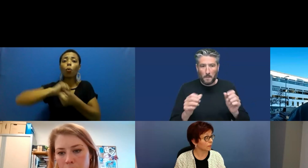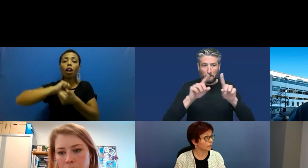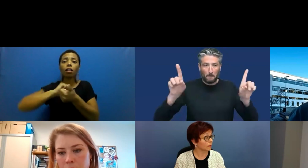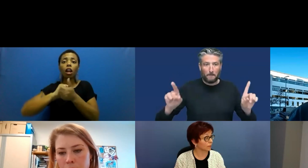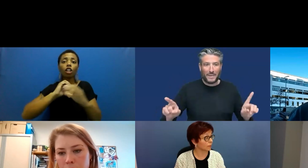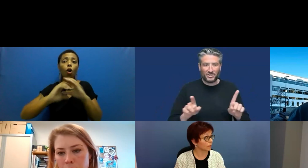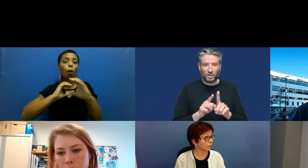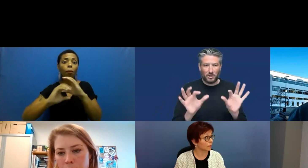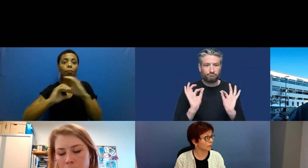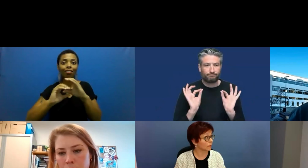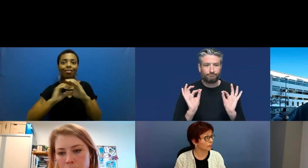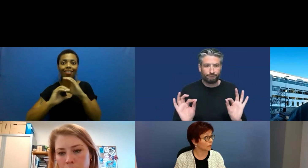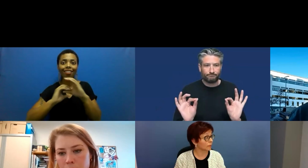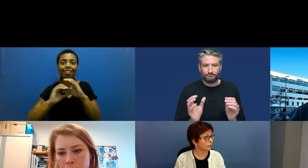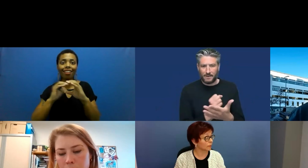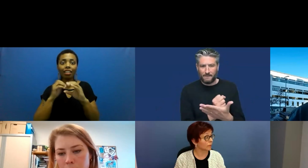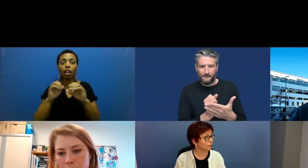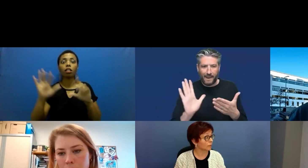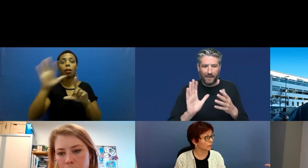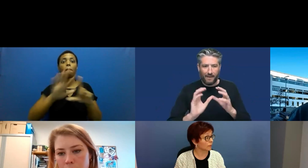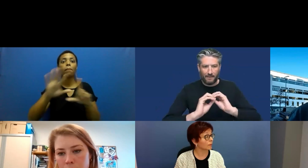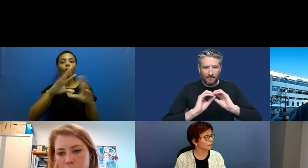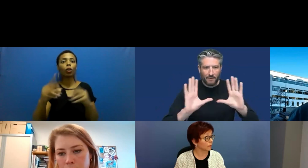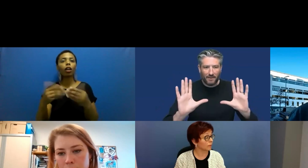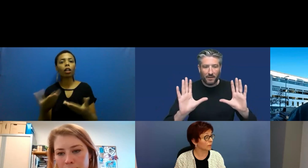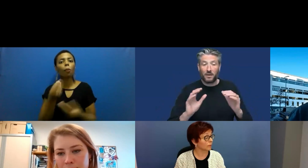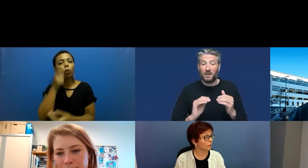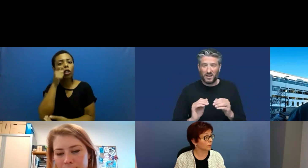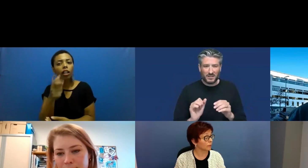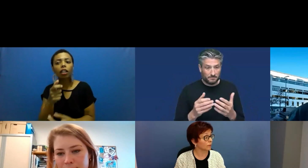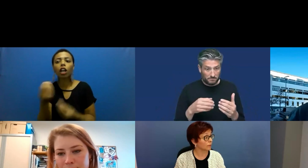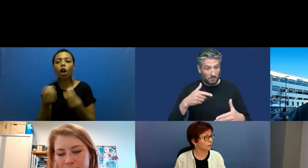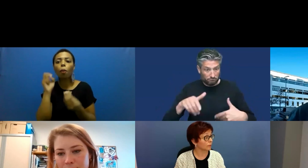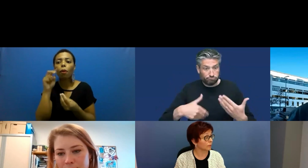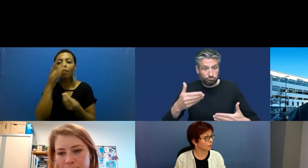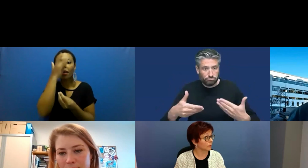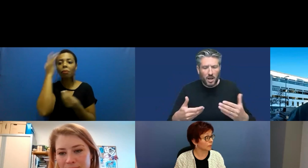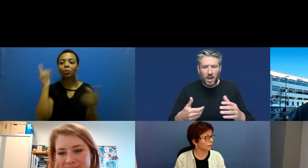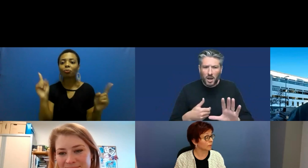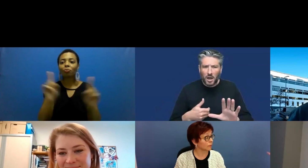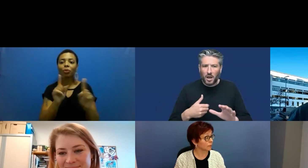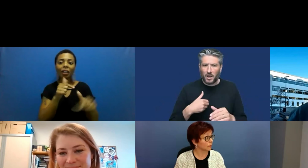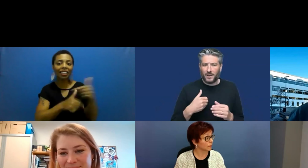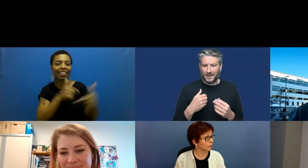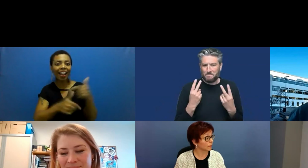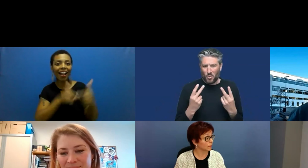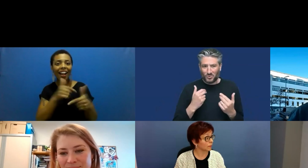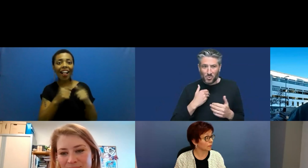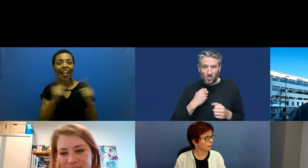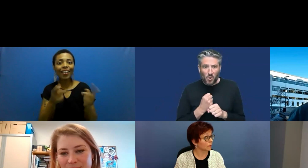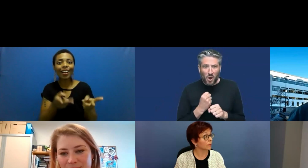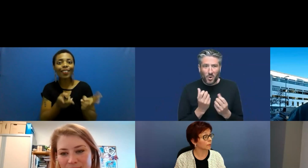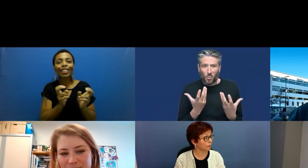And it would be interesting if we could work together and just push those larger corporate